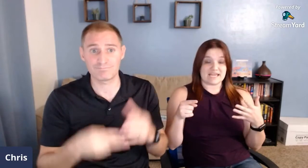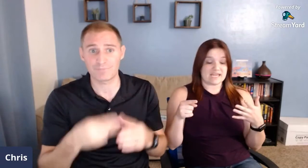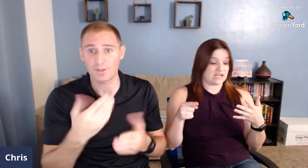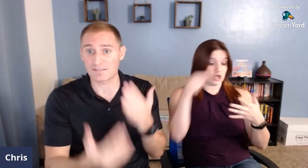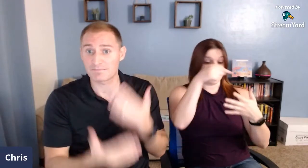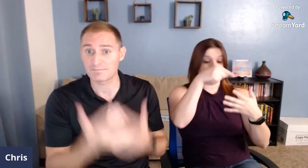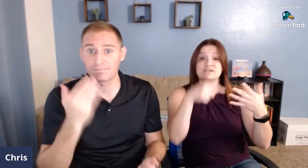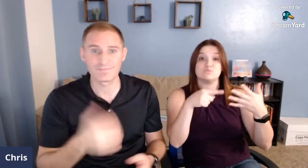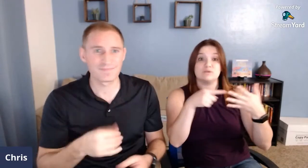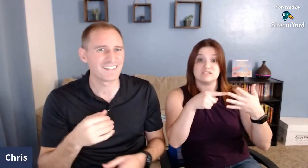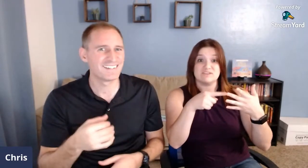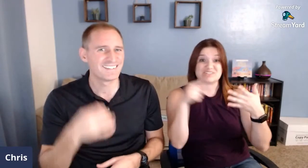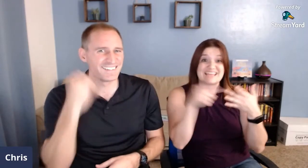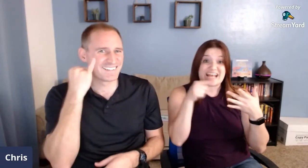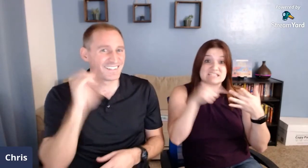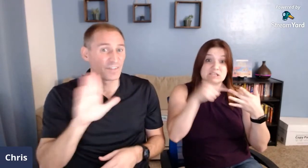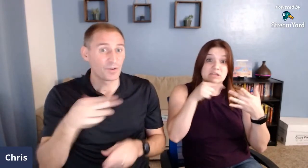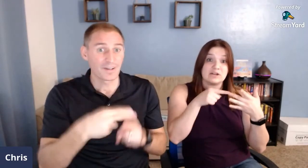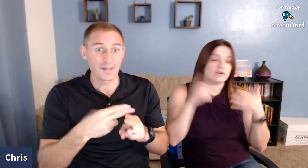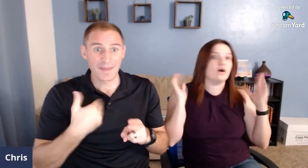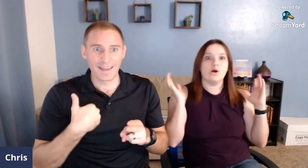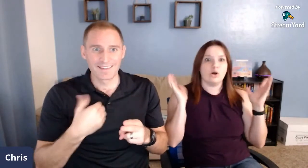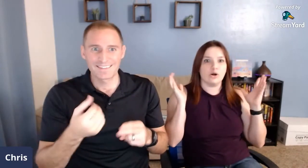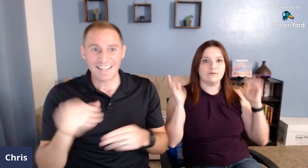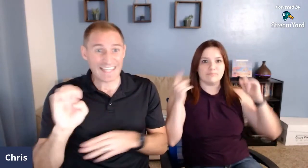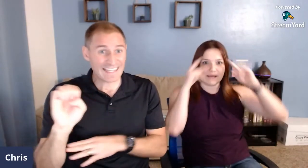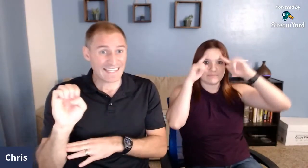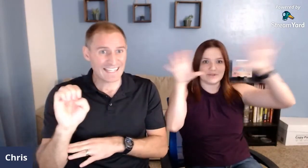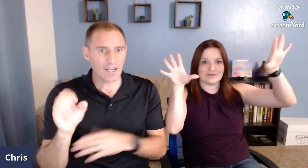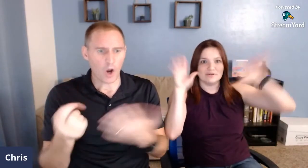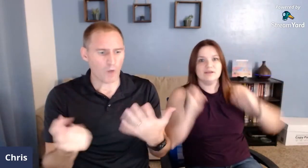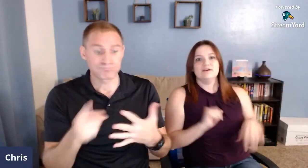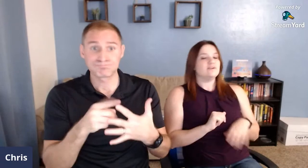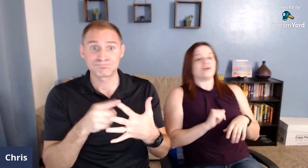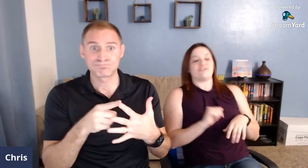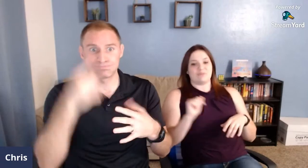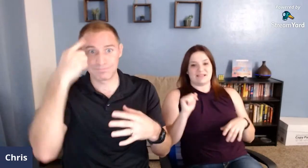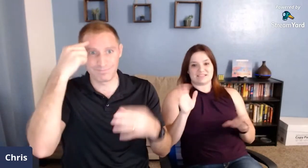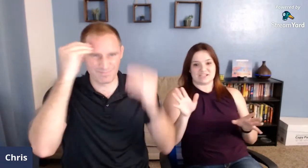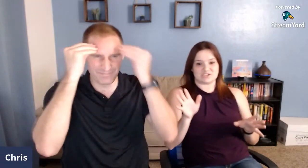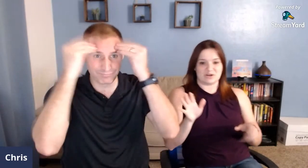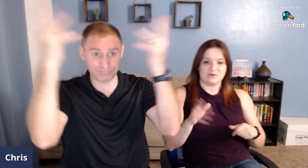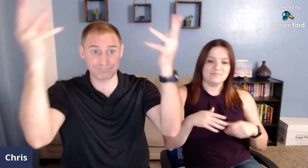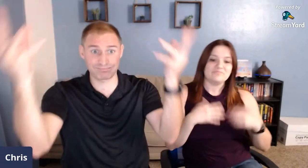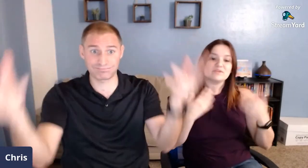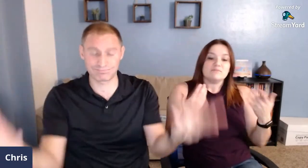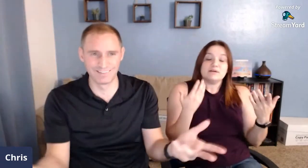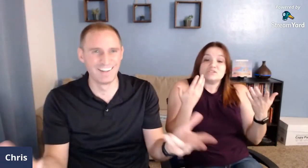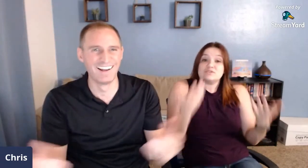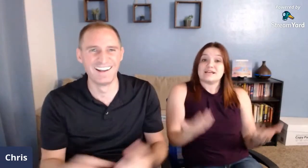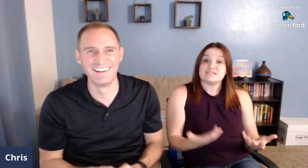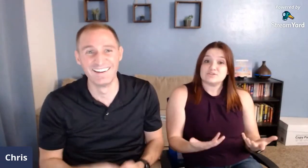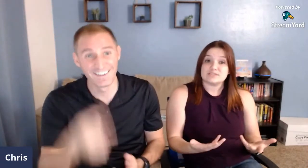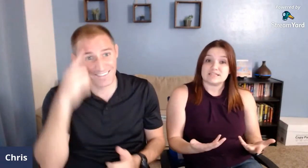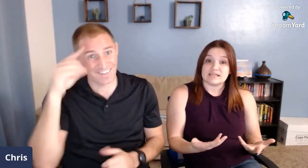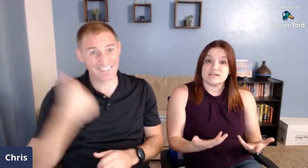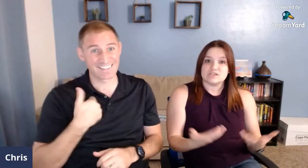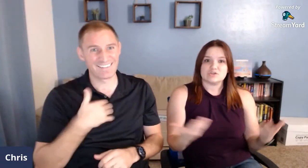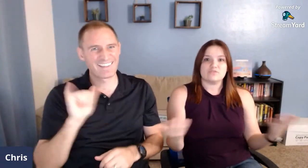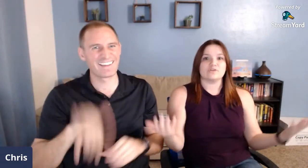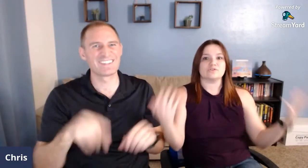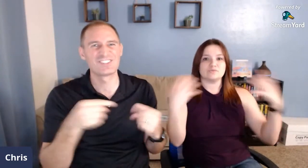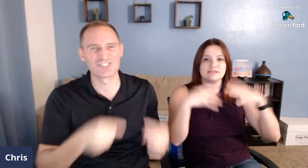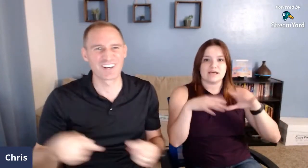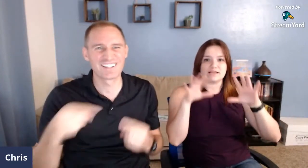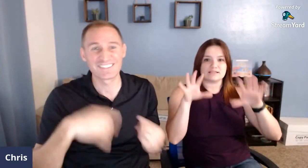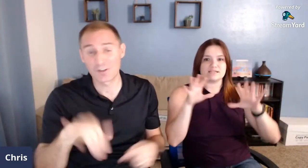name has an E in it, you're gonna point to one of these fingers, and that's the letter. Oh, mind blown. Like for me, that's like a struggle. But so that's interesting.